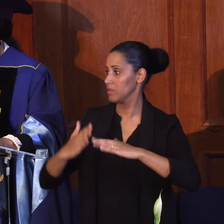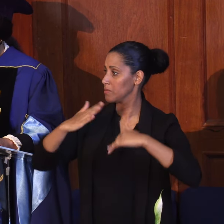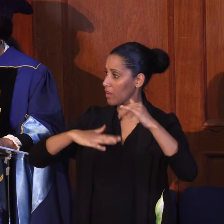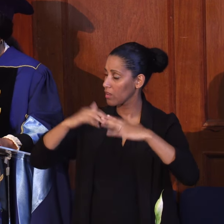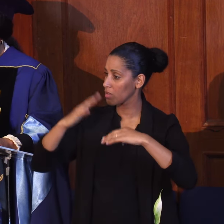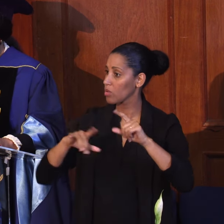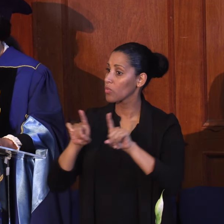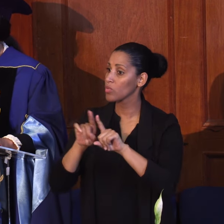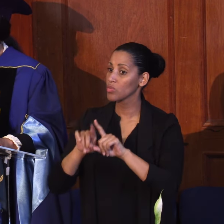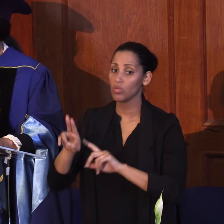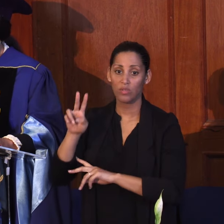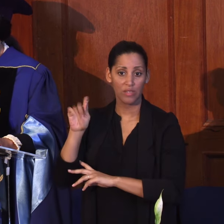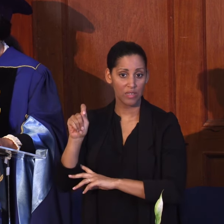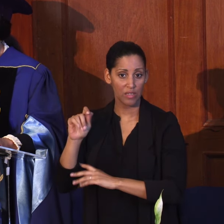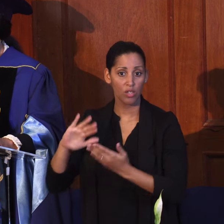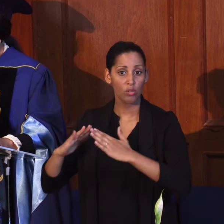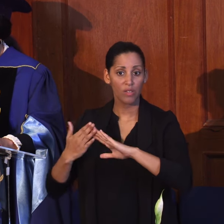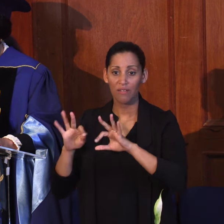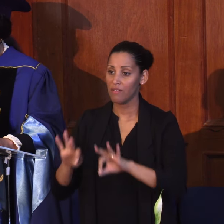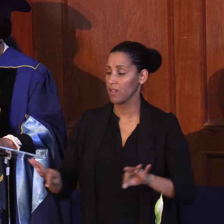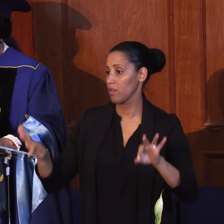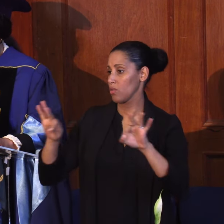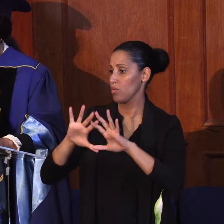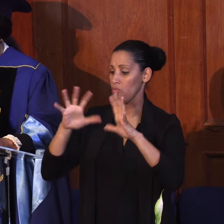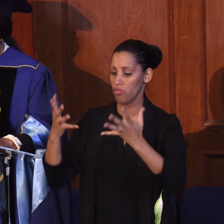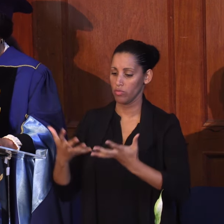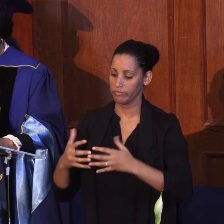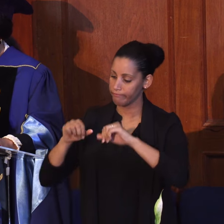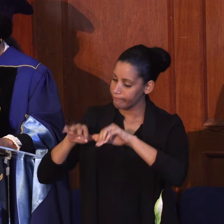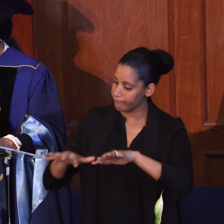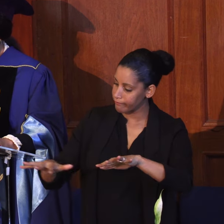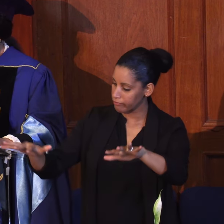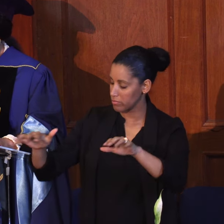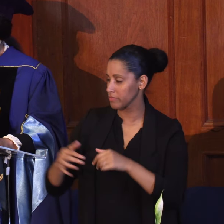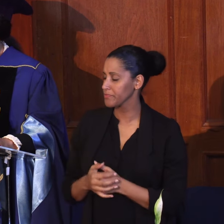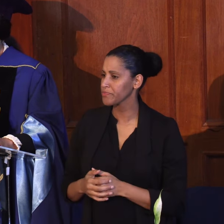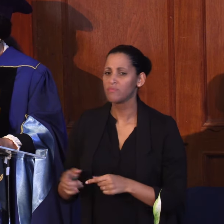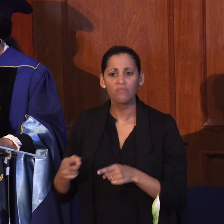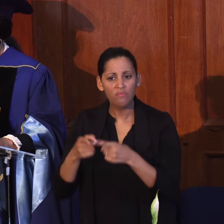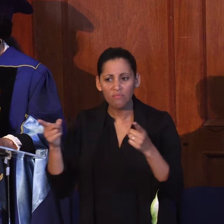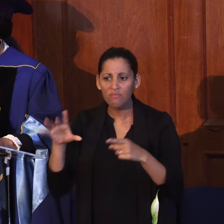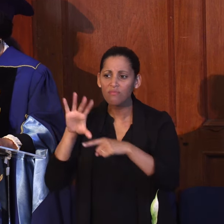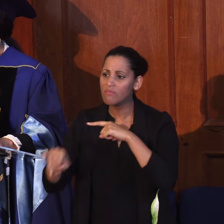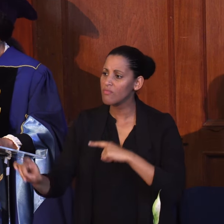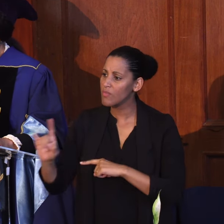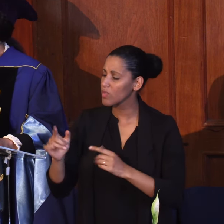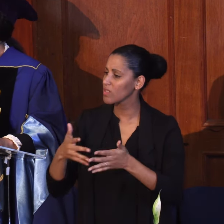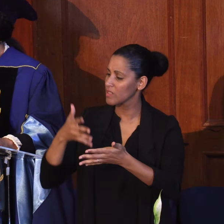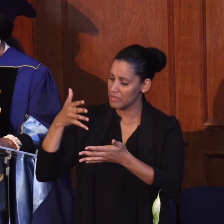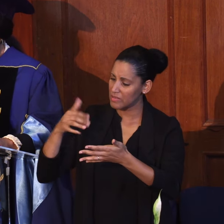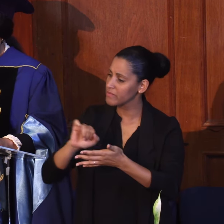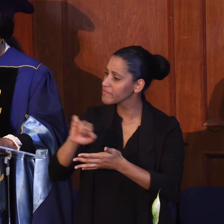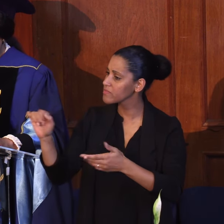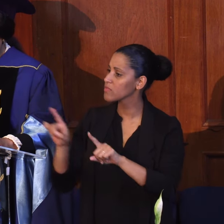UCT community values into the world. You will find that your studies and your experiences